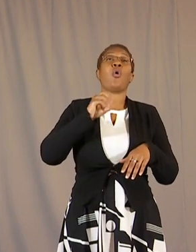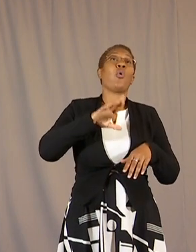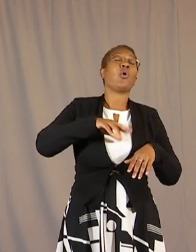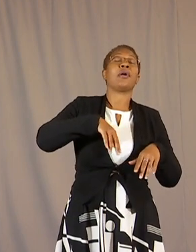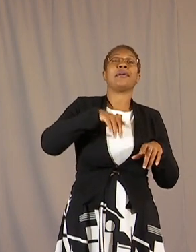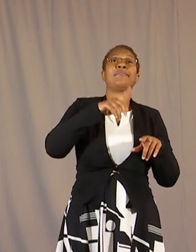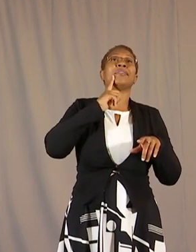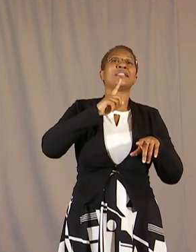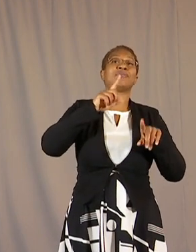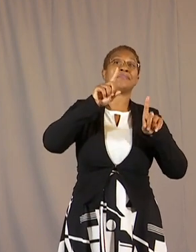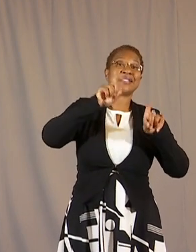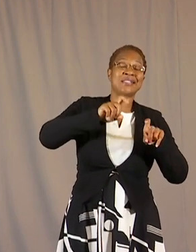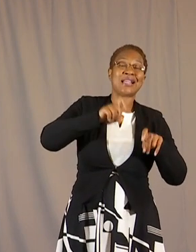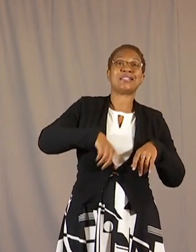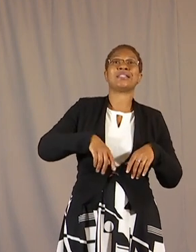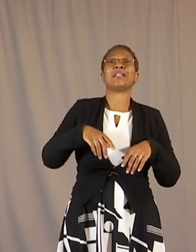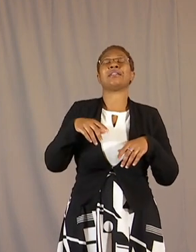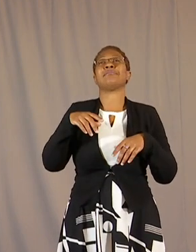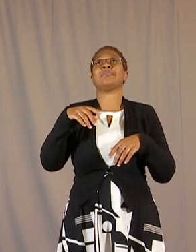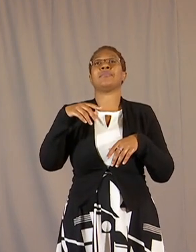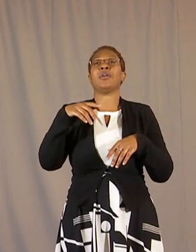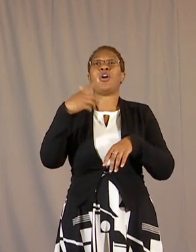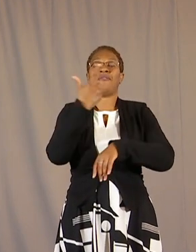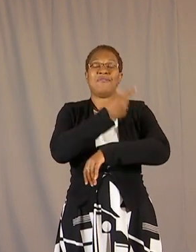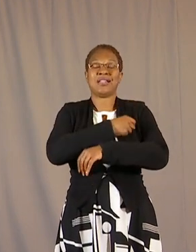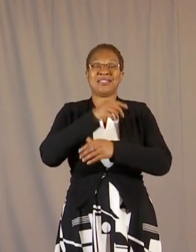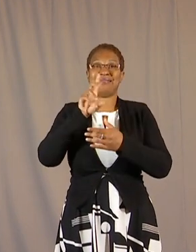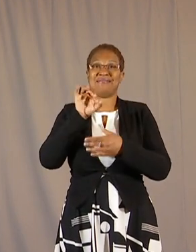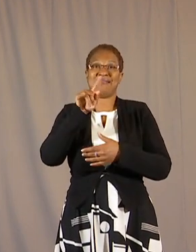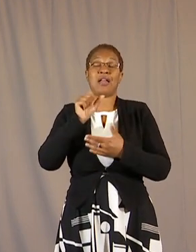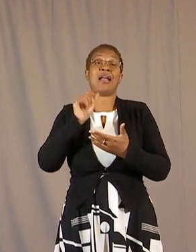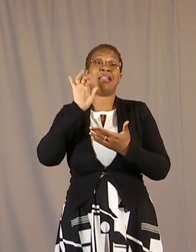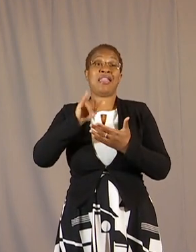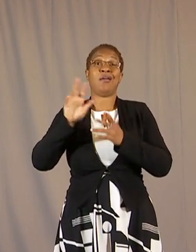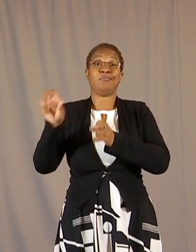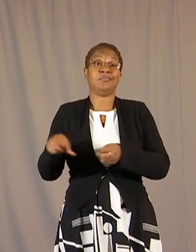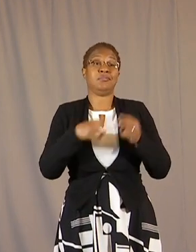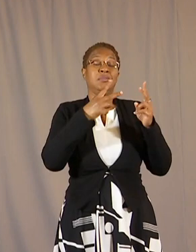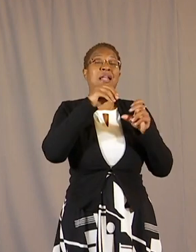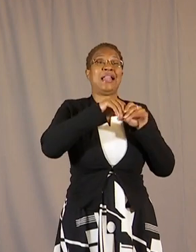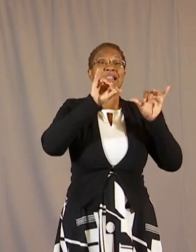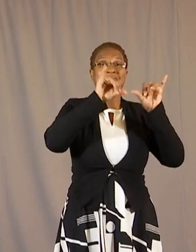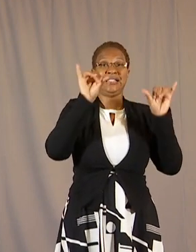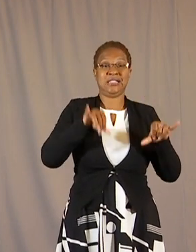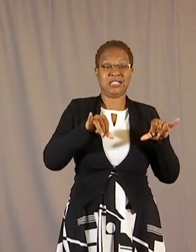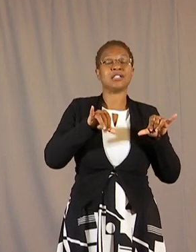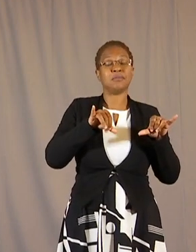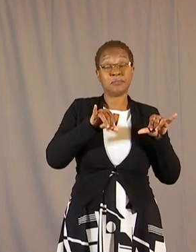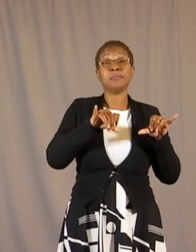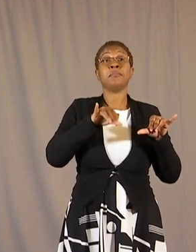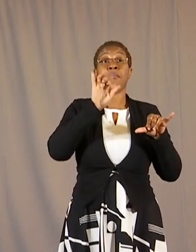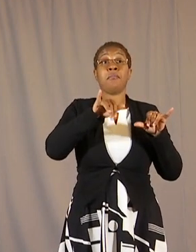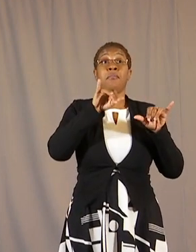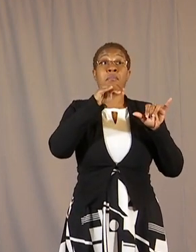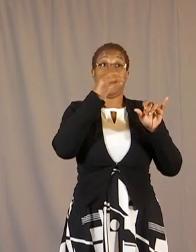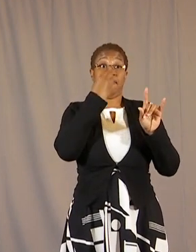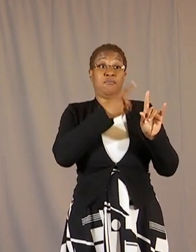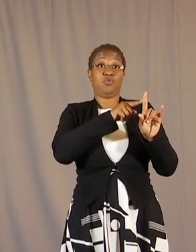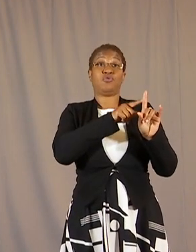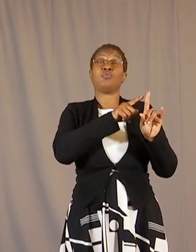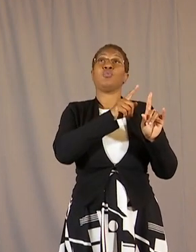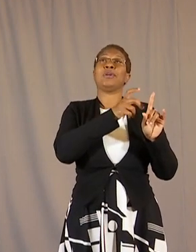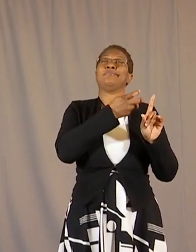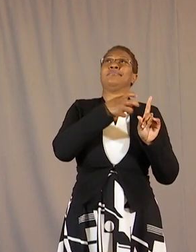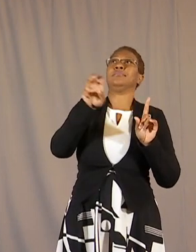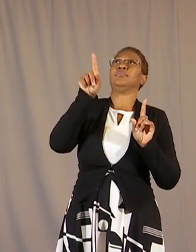data, that could then go into the system that would allow for ultimately that information to be reported to the state, and then